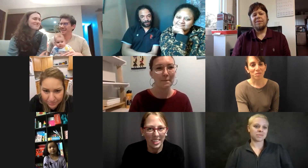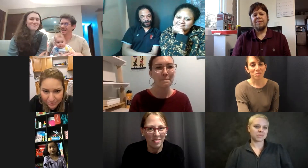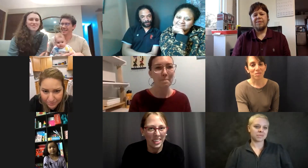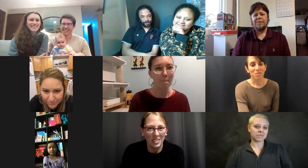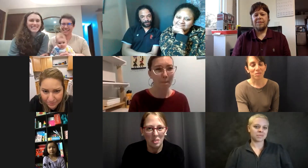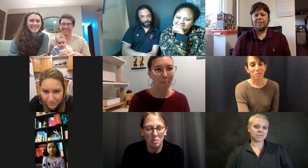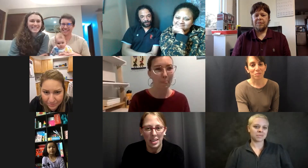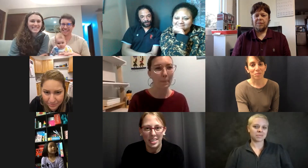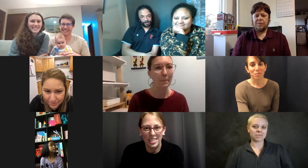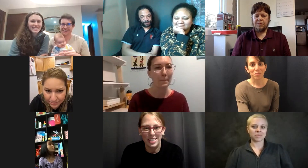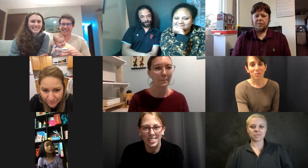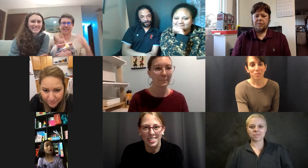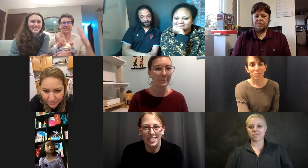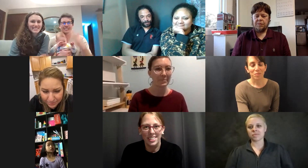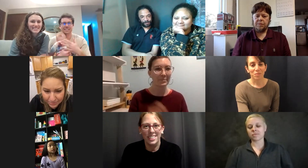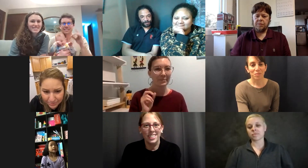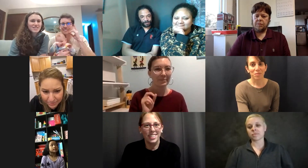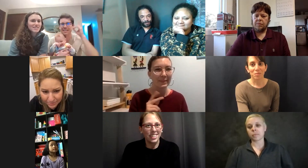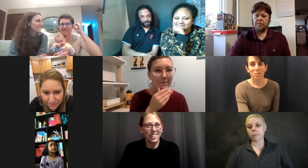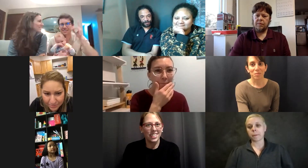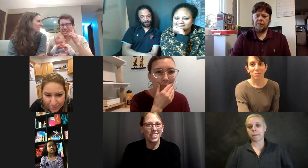Great, welcome. Thank you so much.